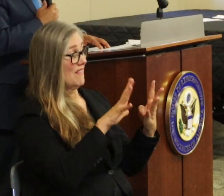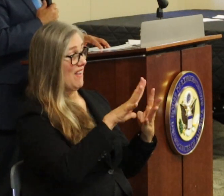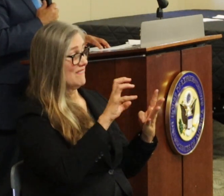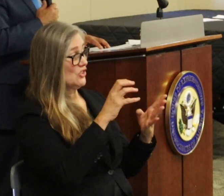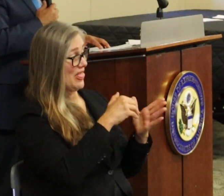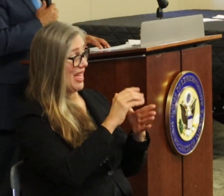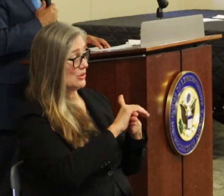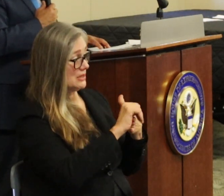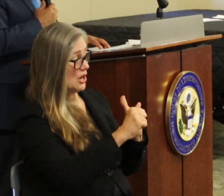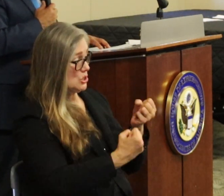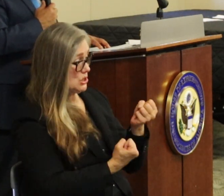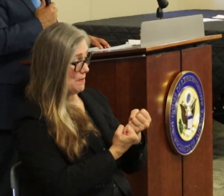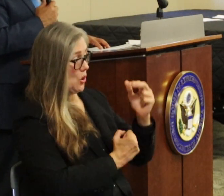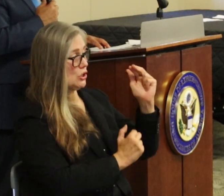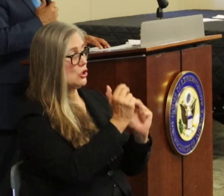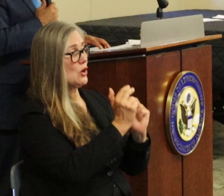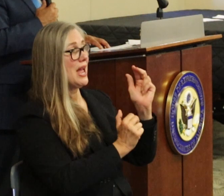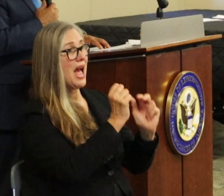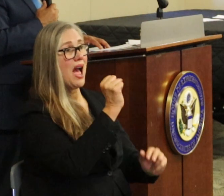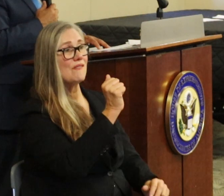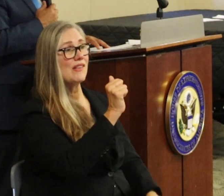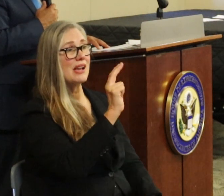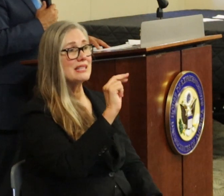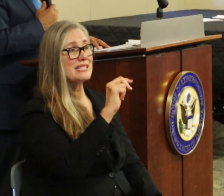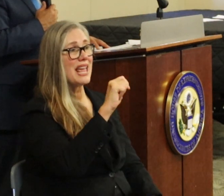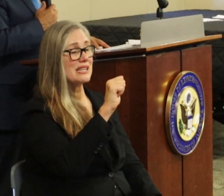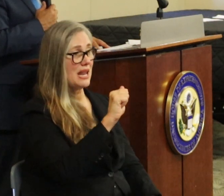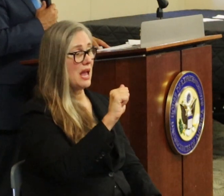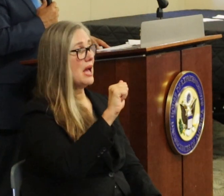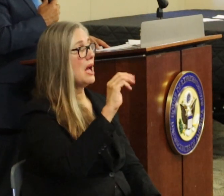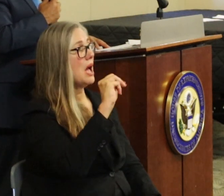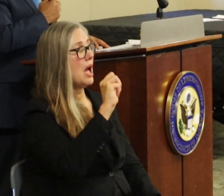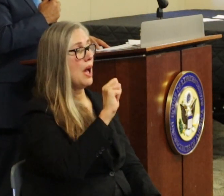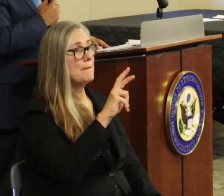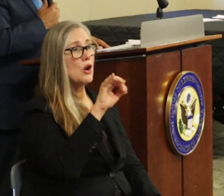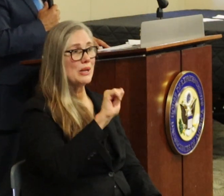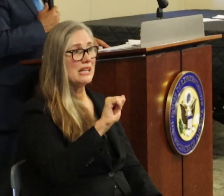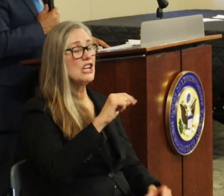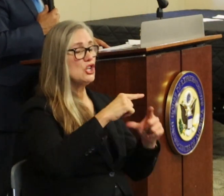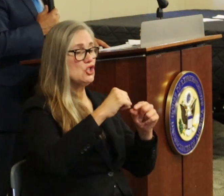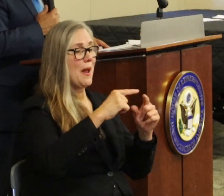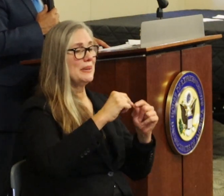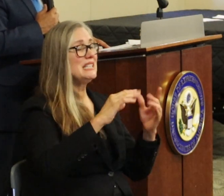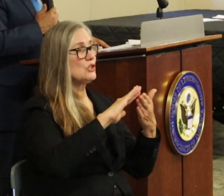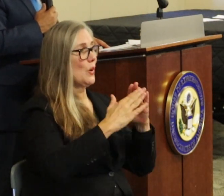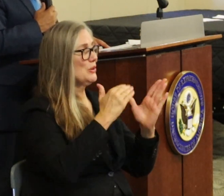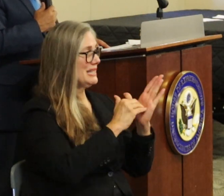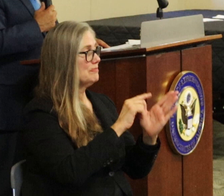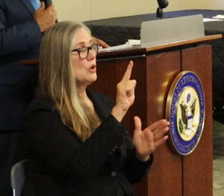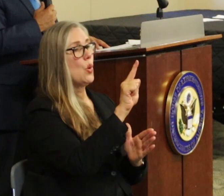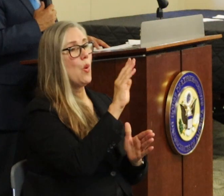$500,000 to support construction of the Santa Maria Japanese Community Center, $1 million